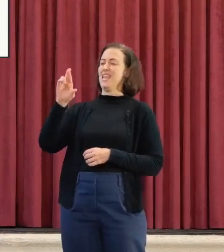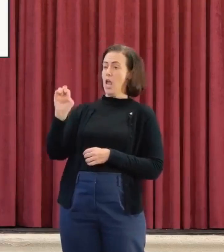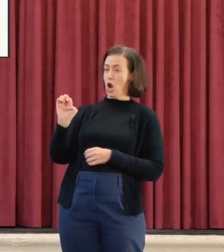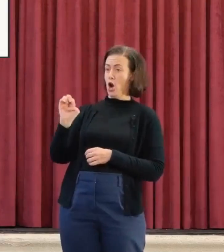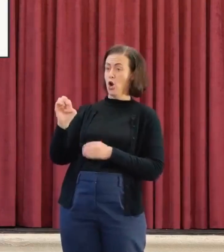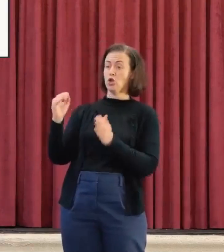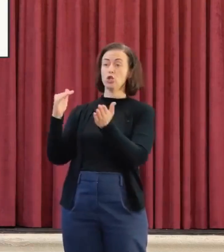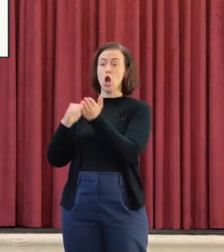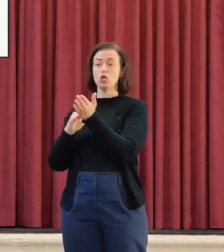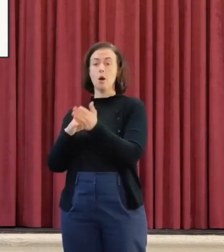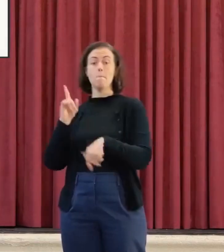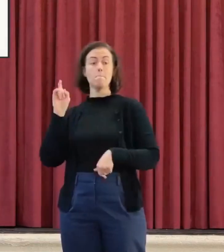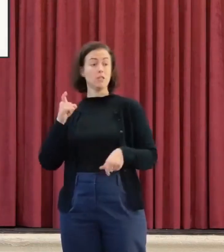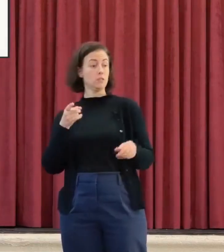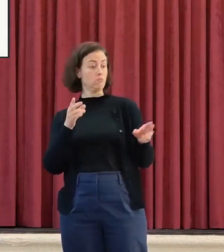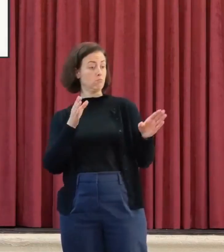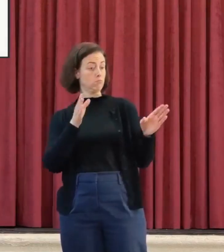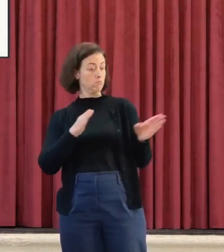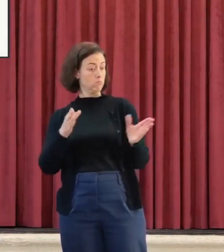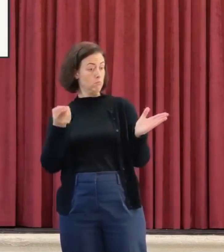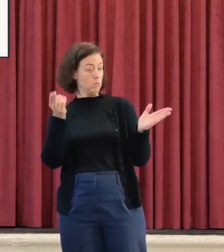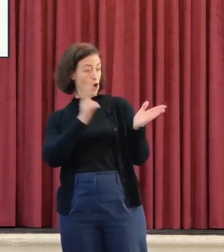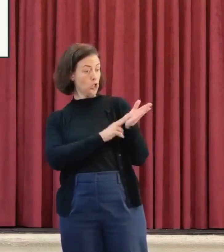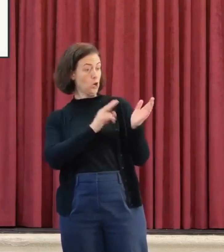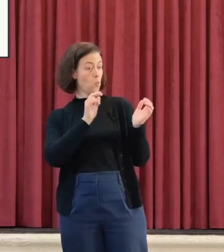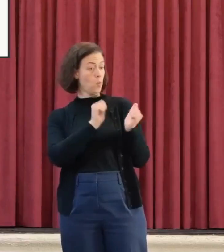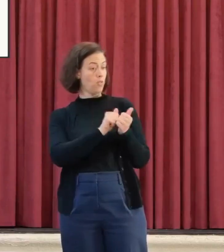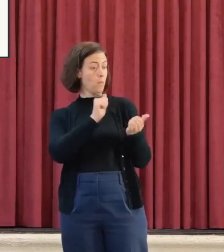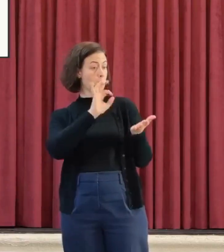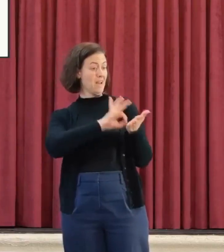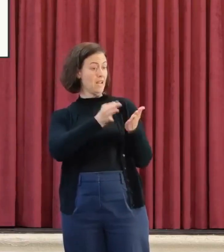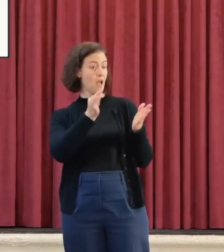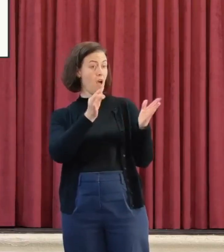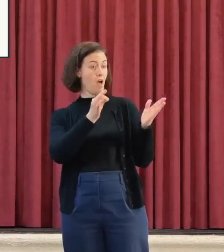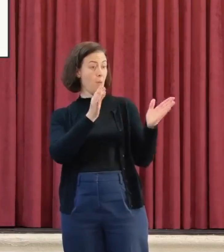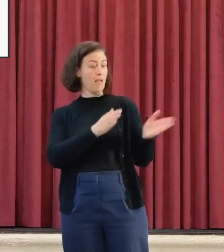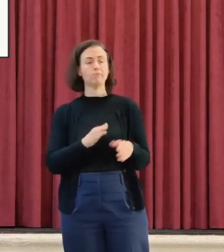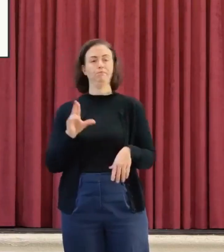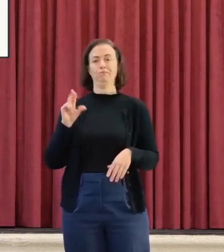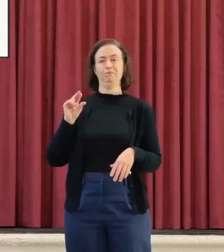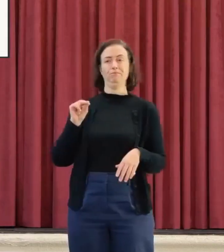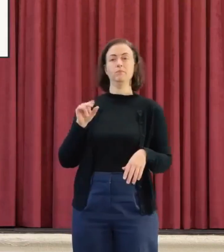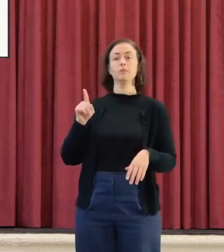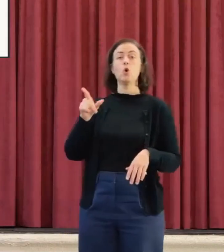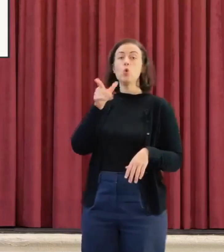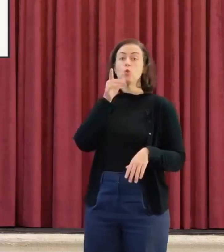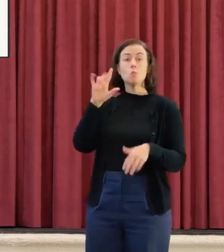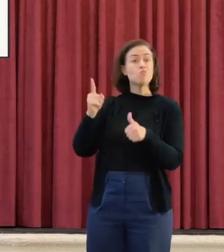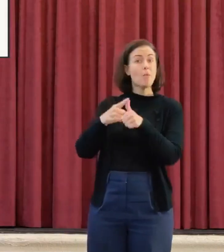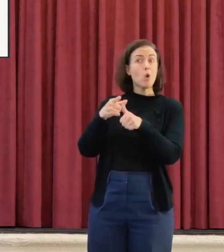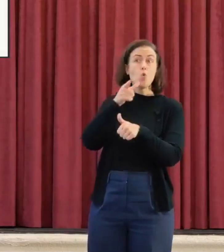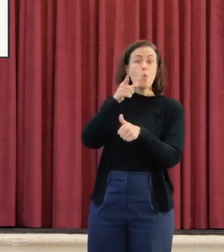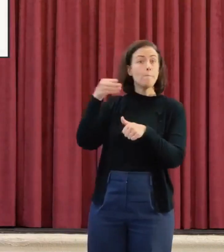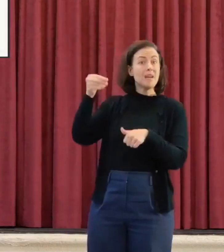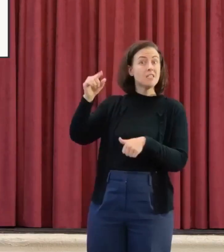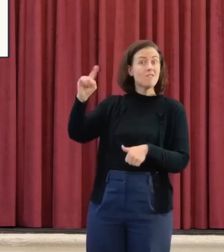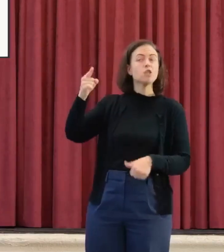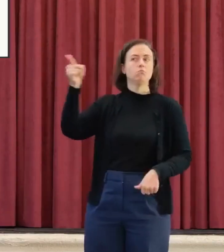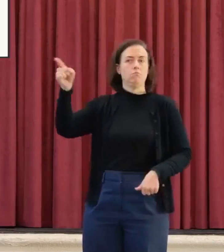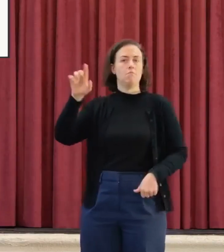Medi-Cal plan or request authorization to see you, because Medicare is your primary insurance, and